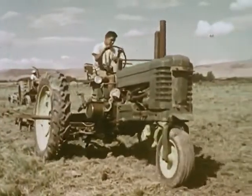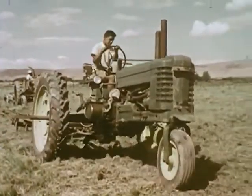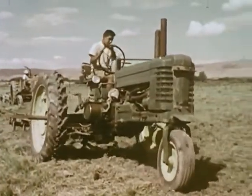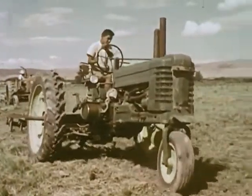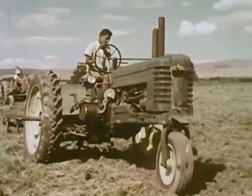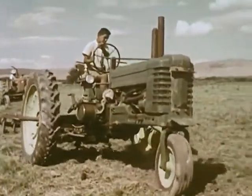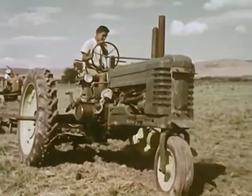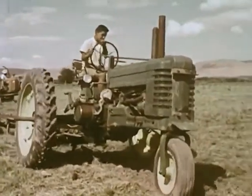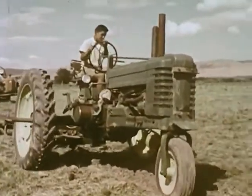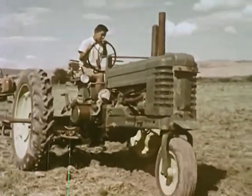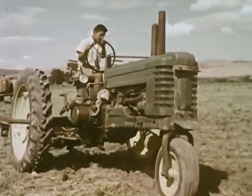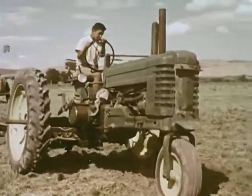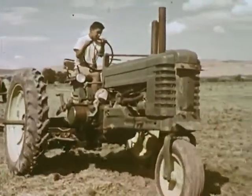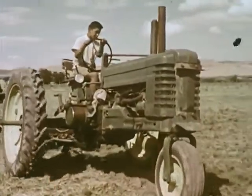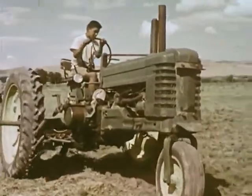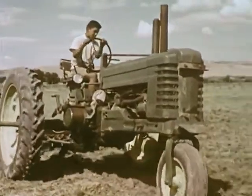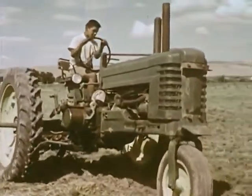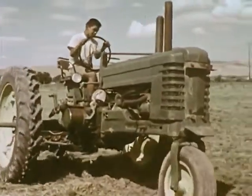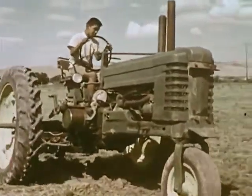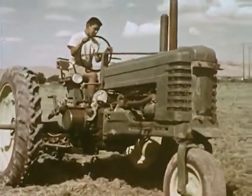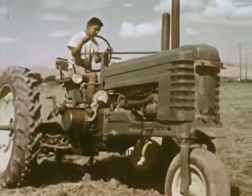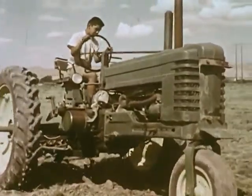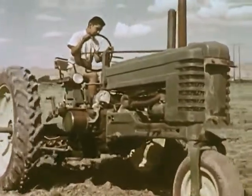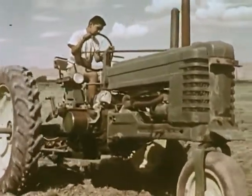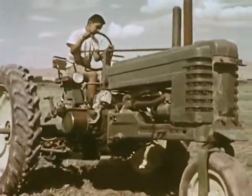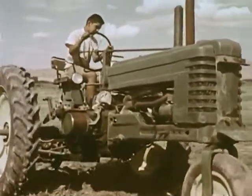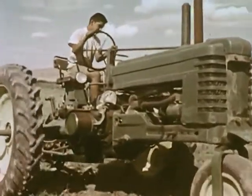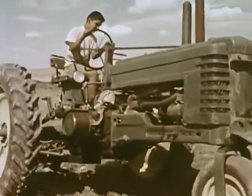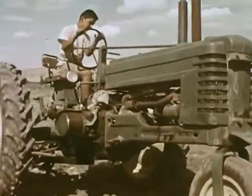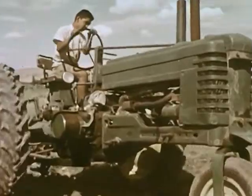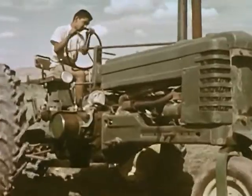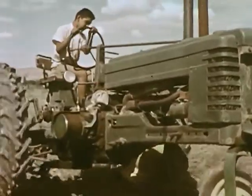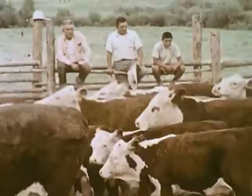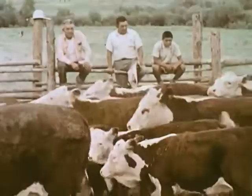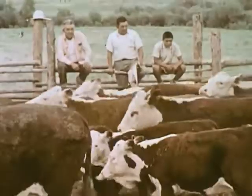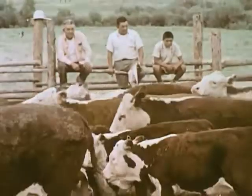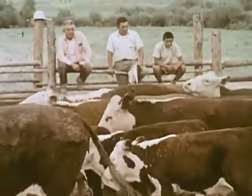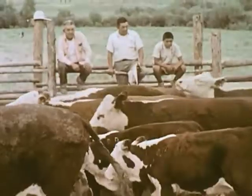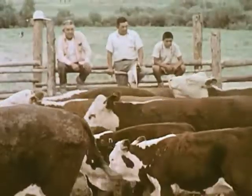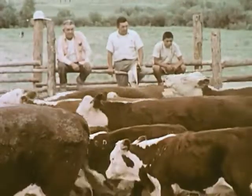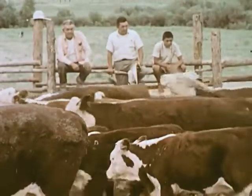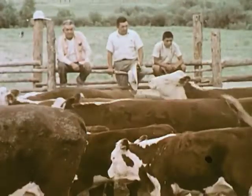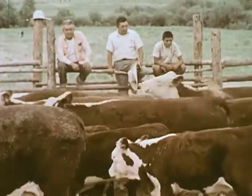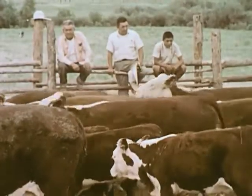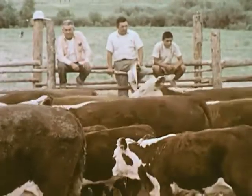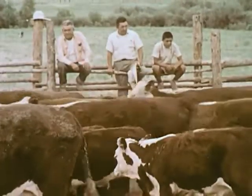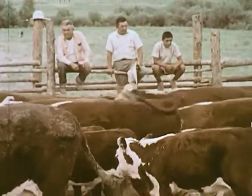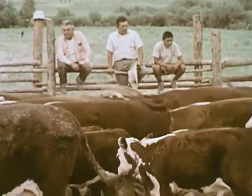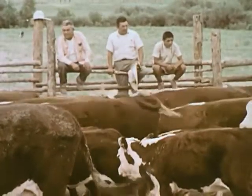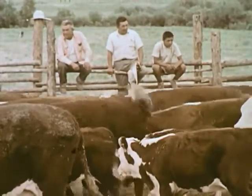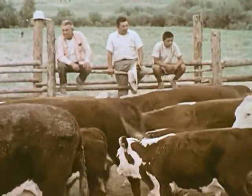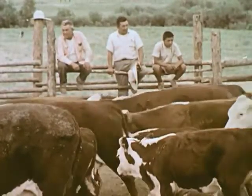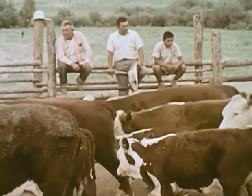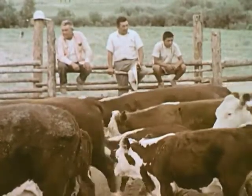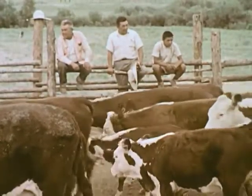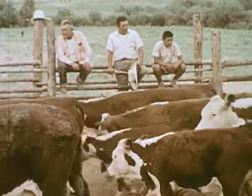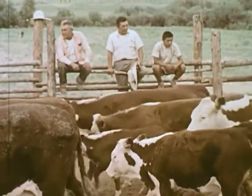to these young people, just as they are to young people everywhere. As a result, the old culture already changed